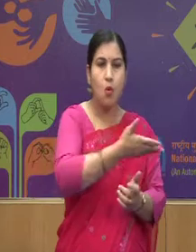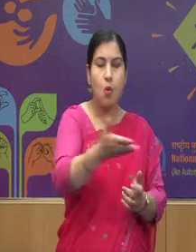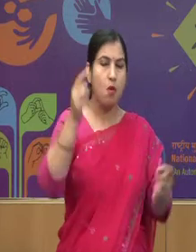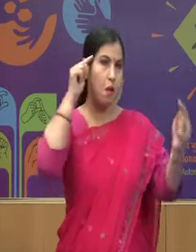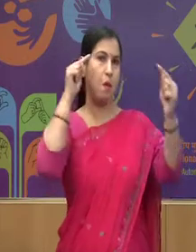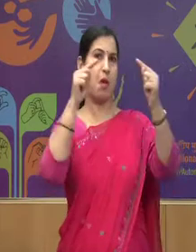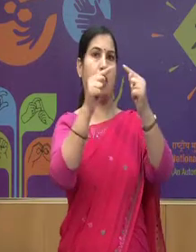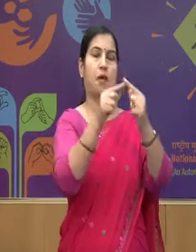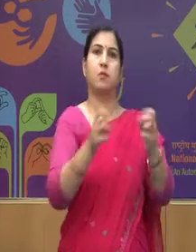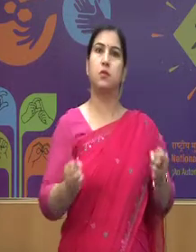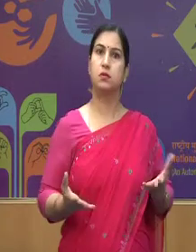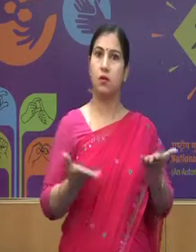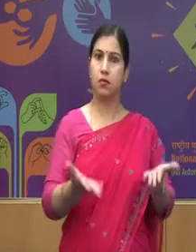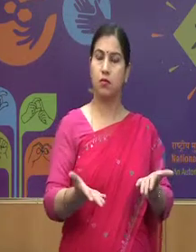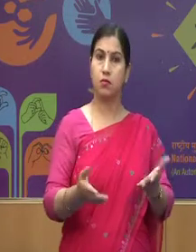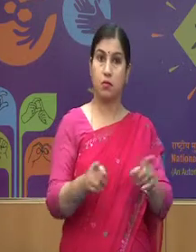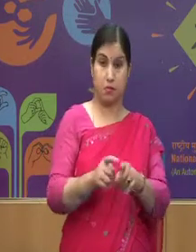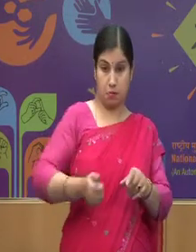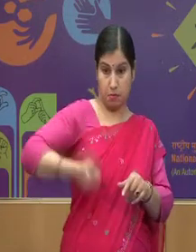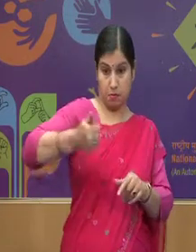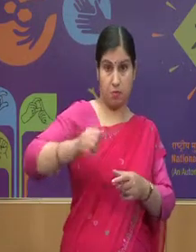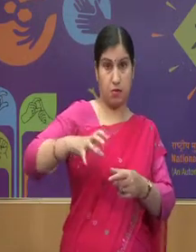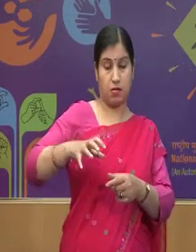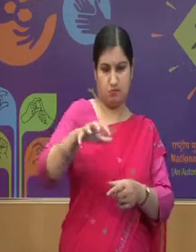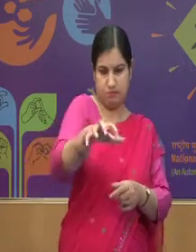goal of imperial nation of the world.